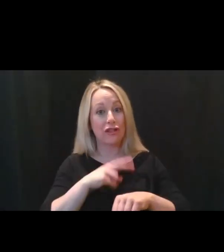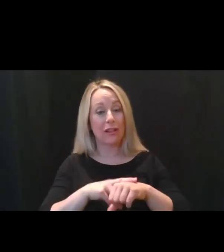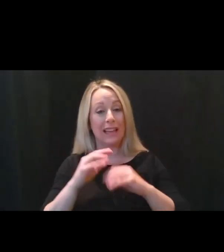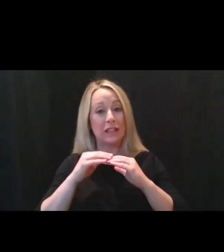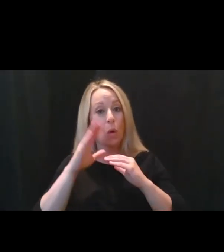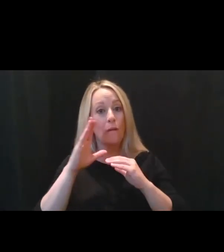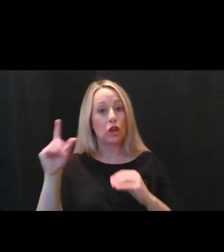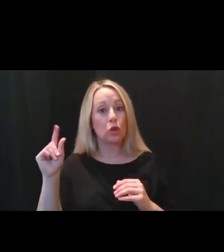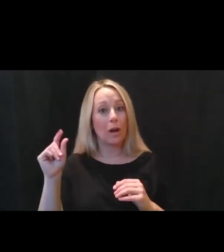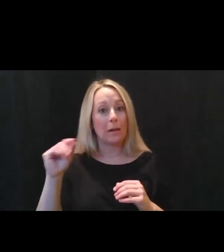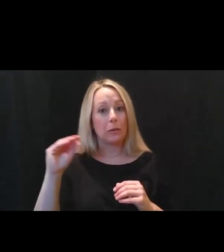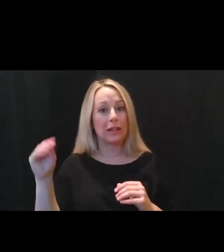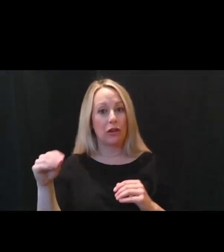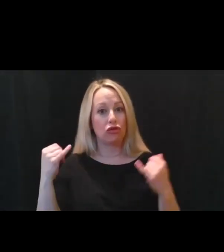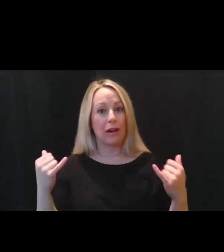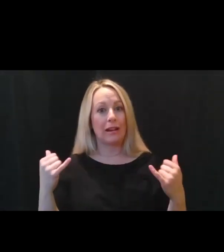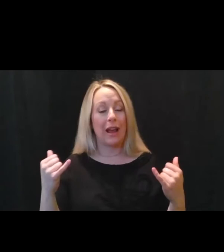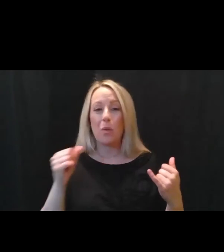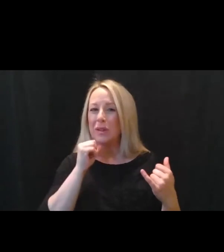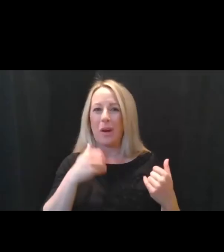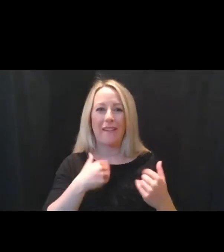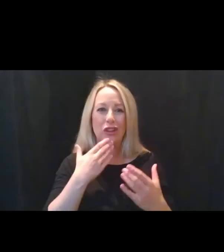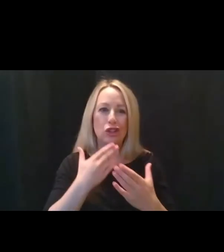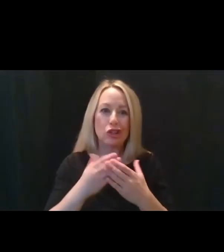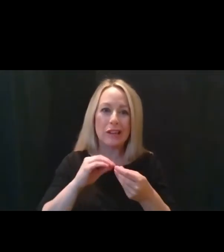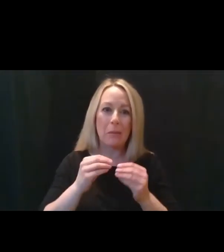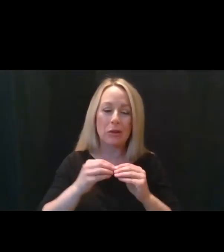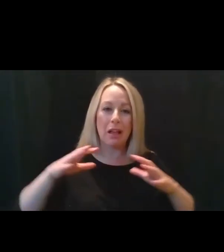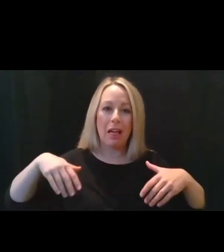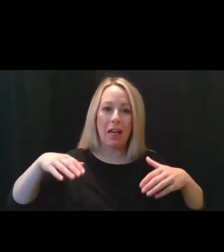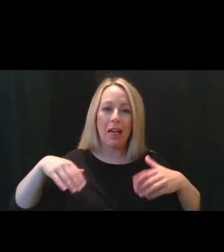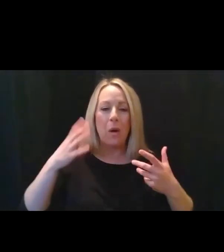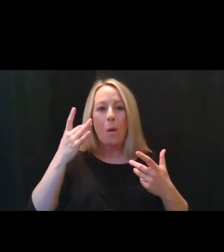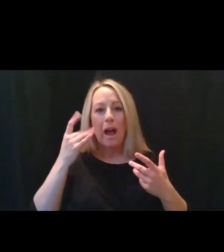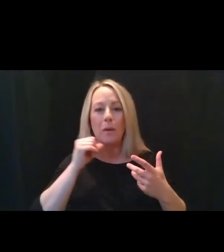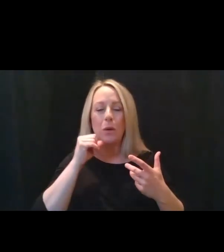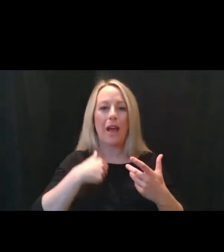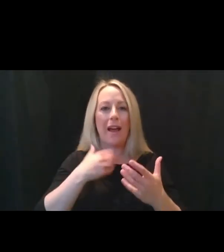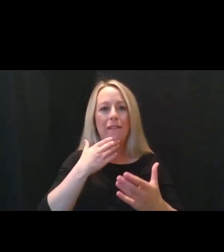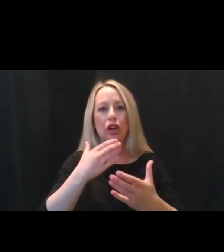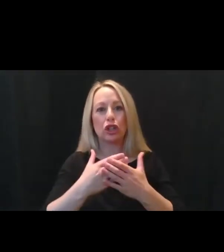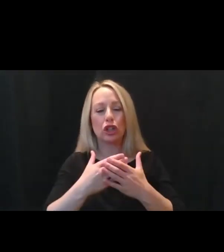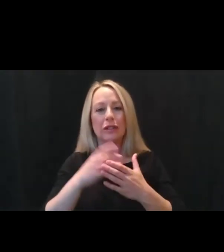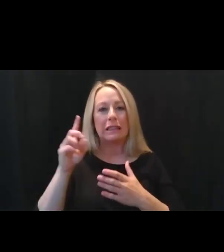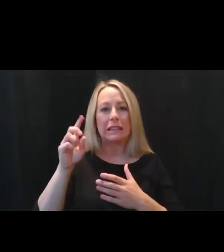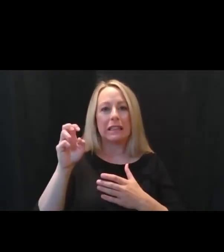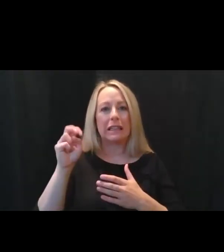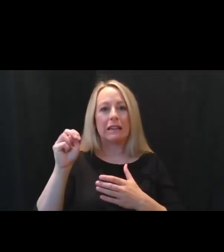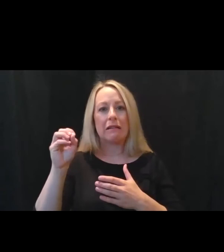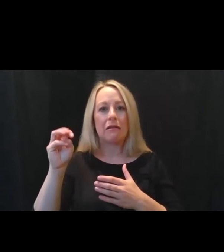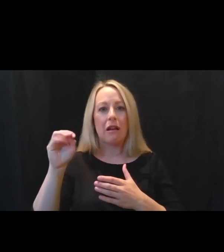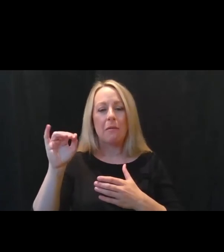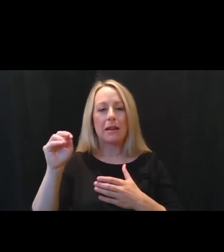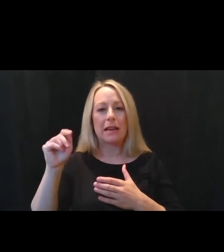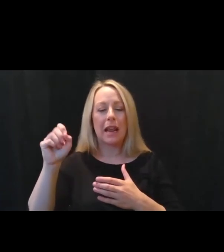20%. We don't have good numbers because we don't have a good denominator in Iowa, but we'll next